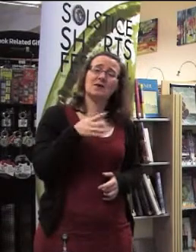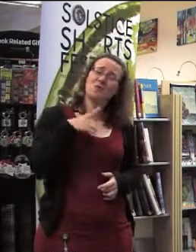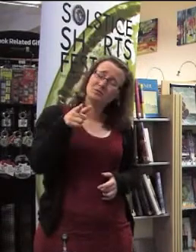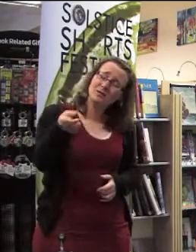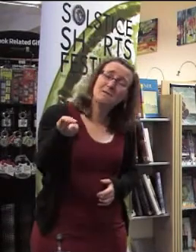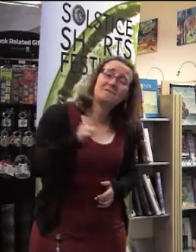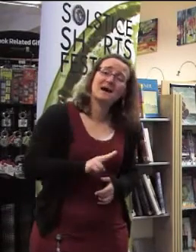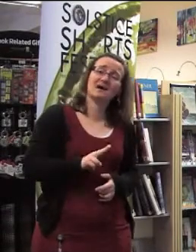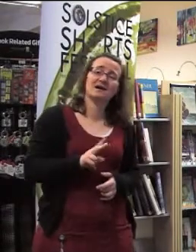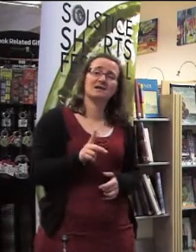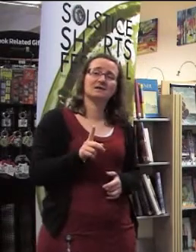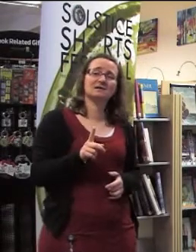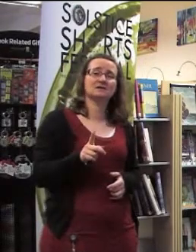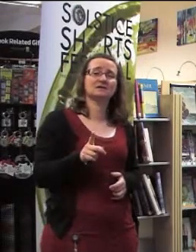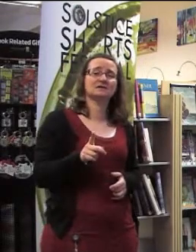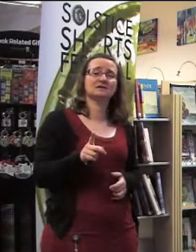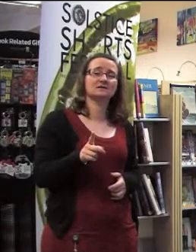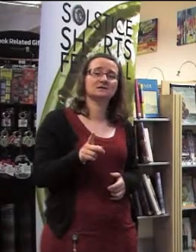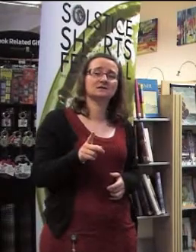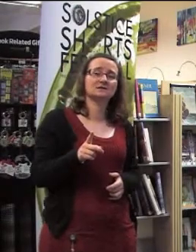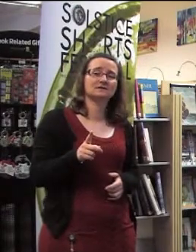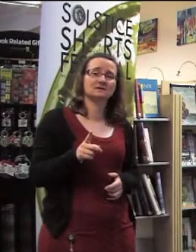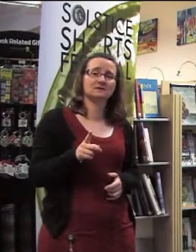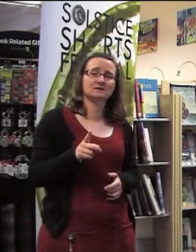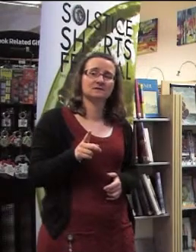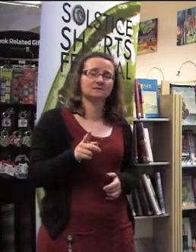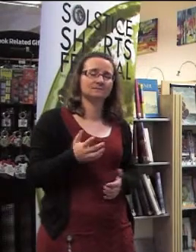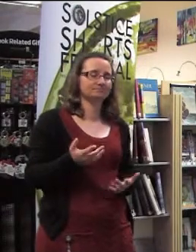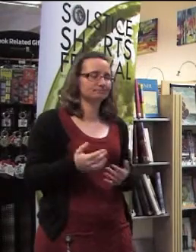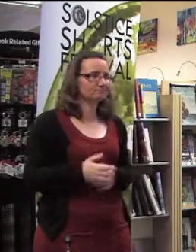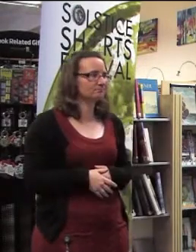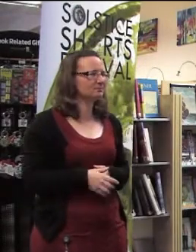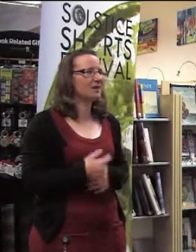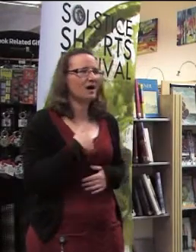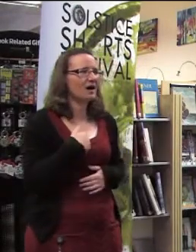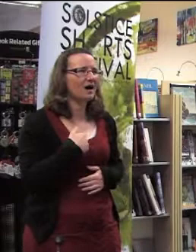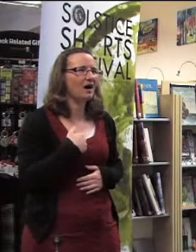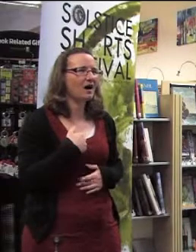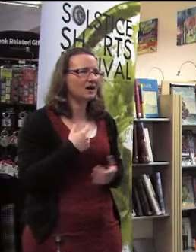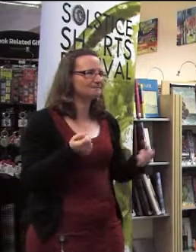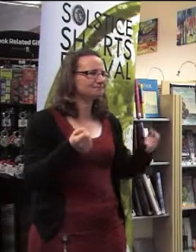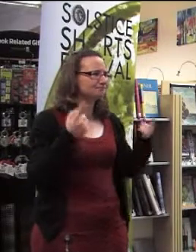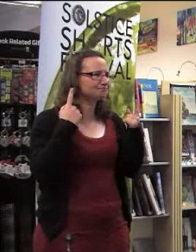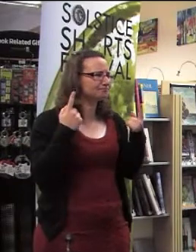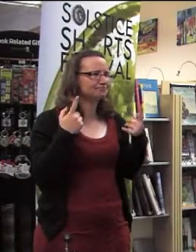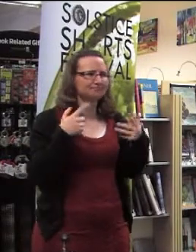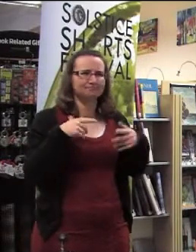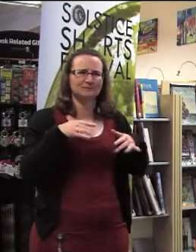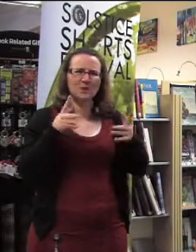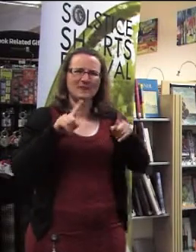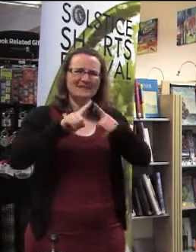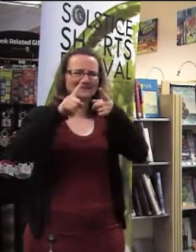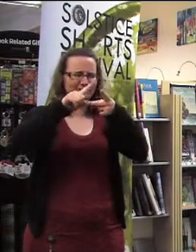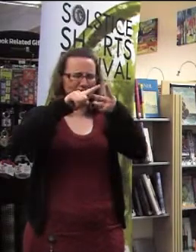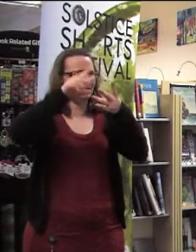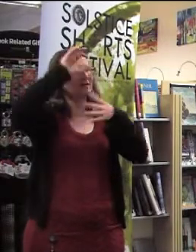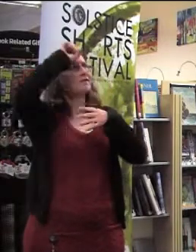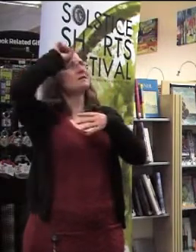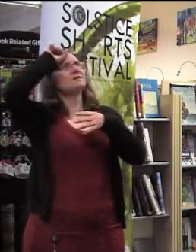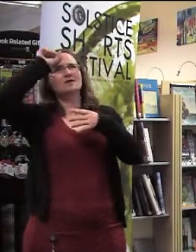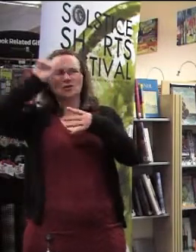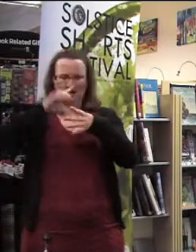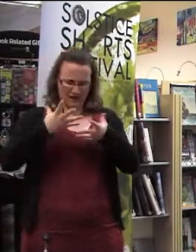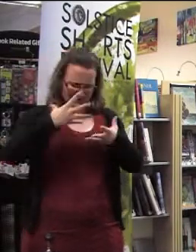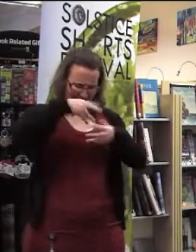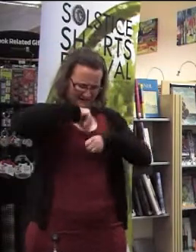What I don't get is how all these moments live inside me, one on top of the other. I mean, how can